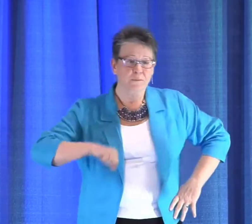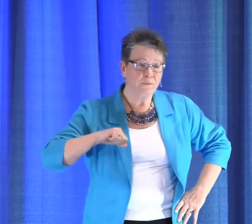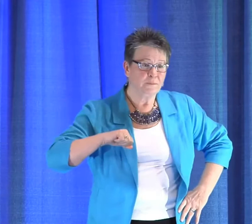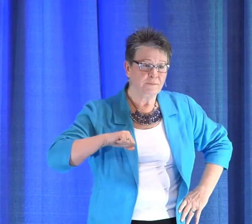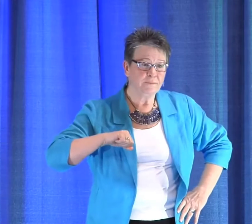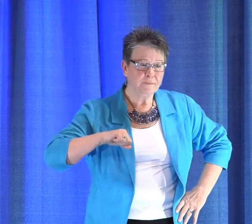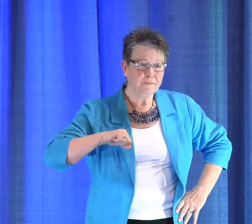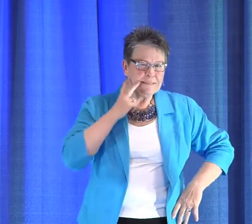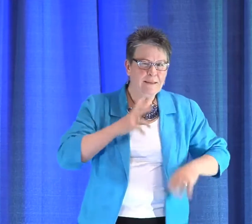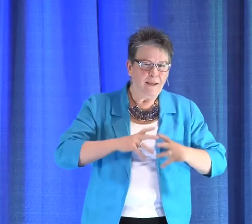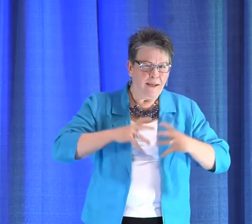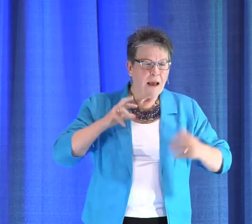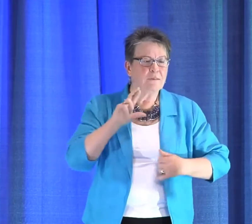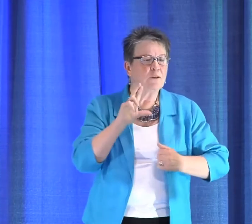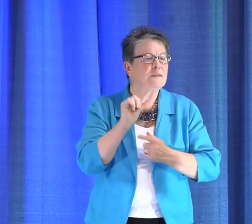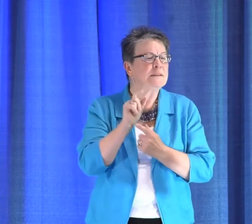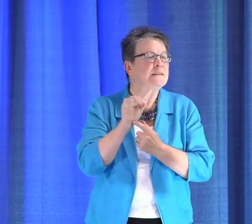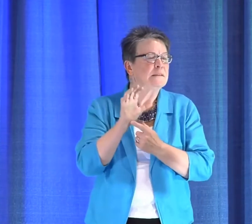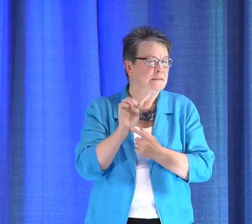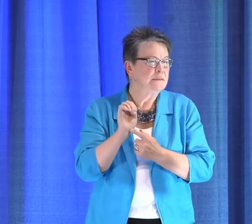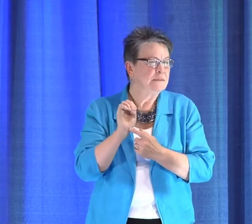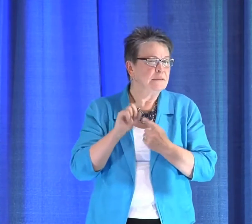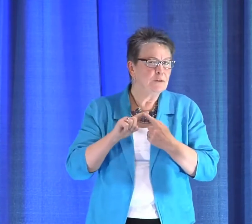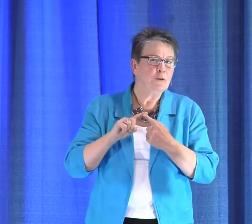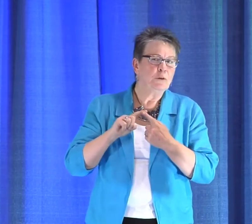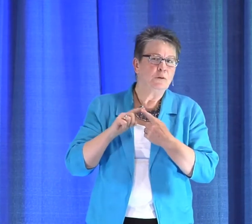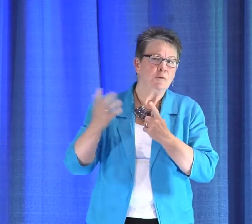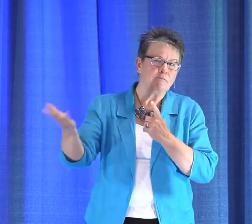just flow real well with the change, but there are many interpreters that are resisting it.